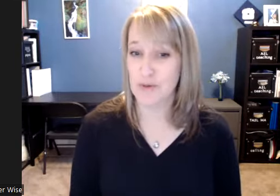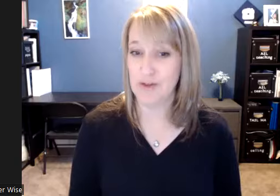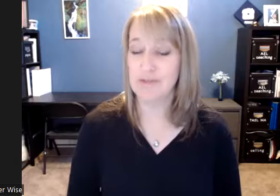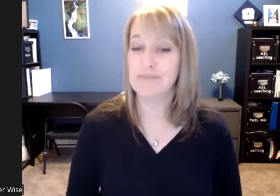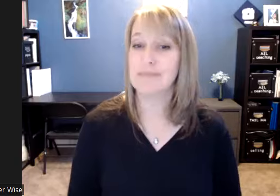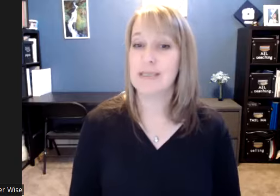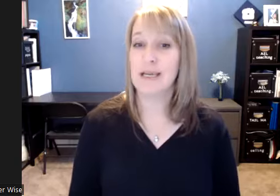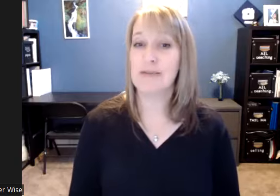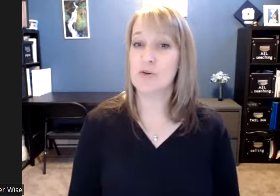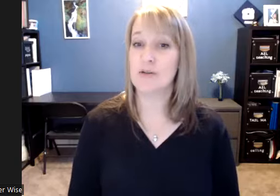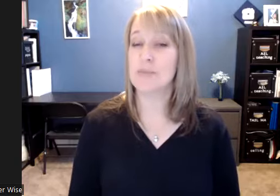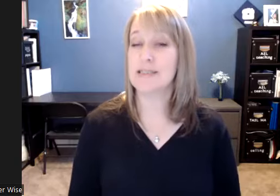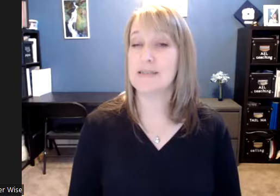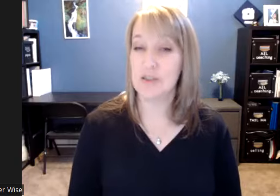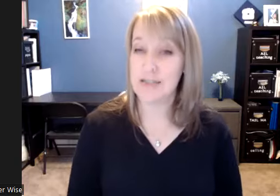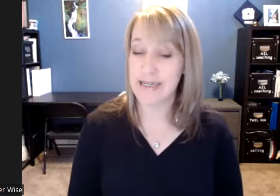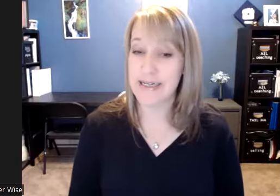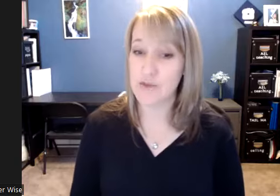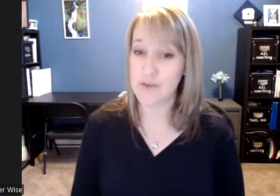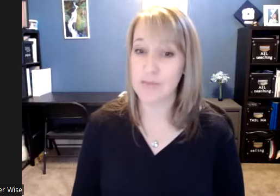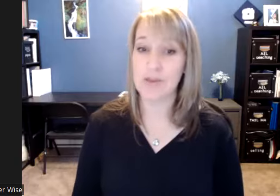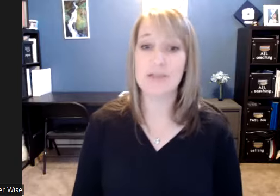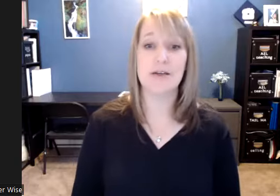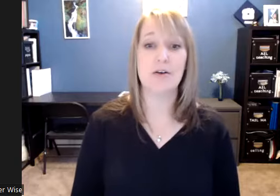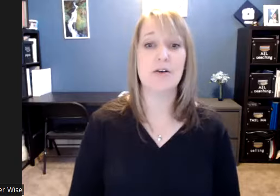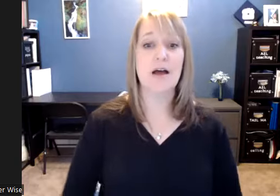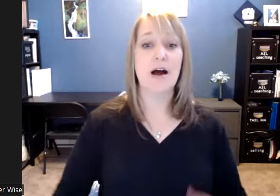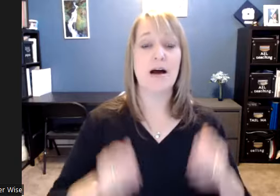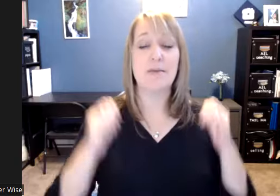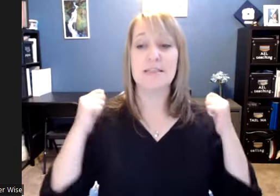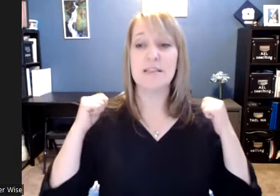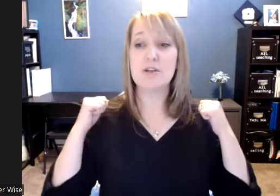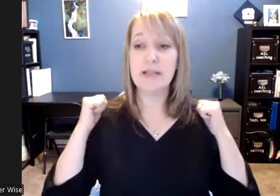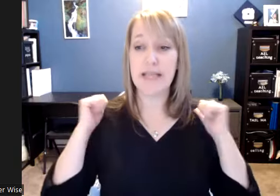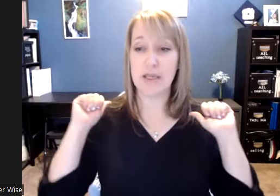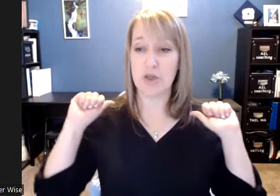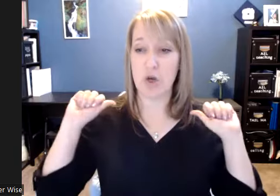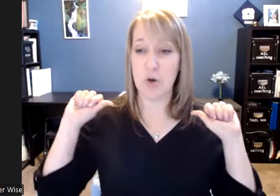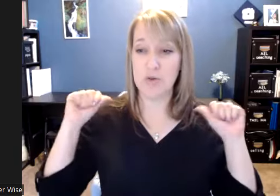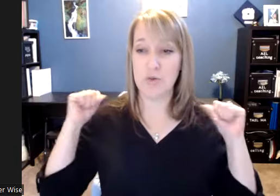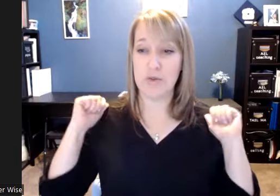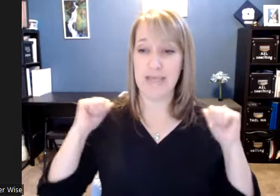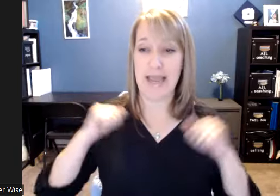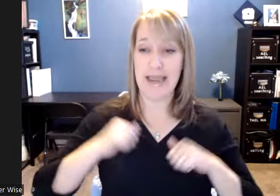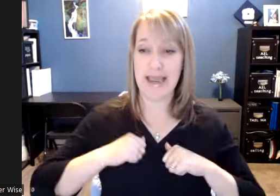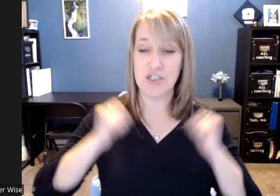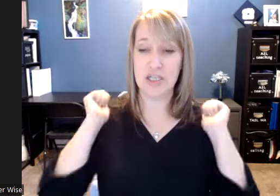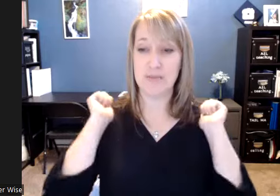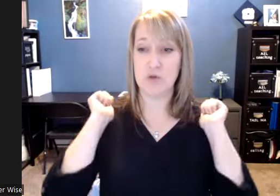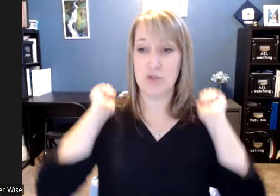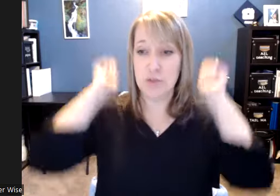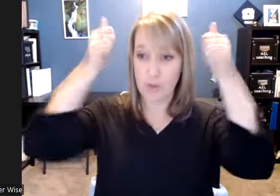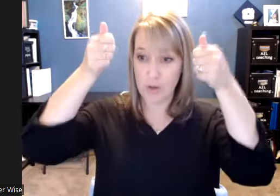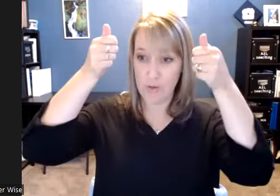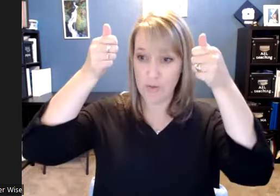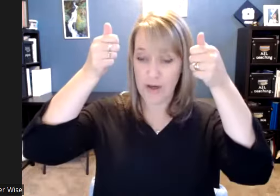pullover anymore, but it's in your Signing Naturally book. So it's a little bit like coat with those A hand shapes, only you pull it over your